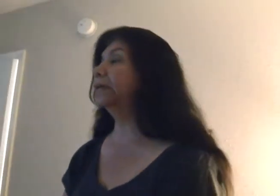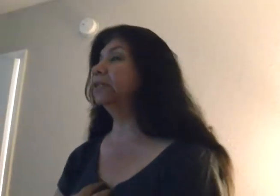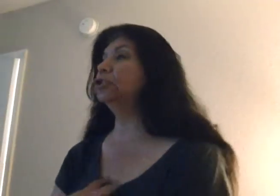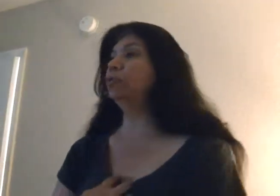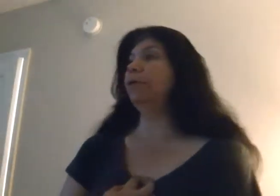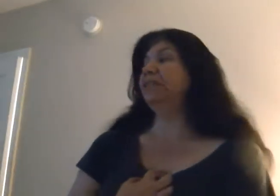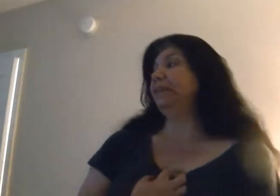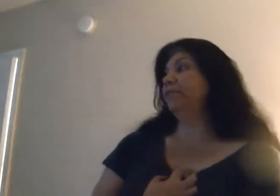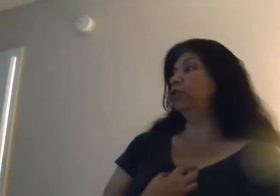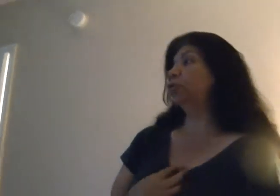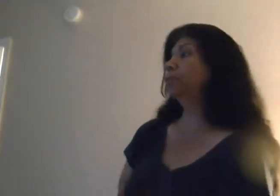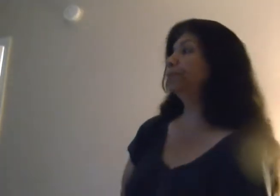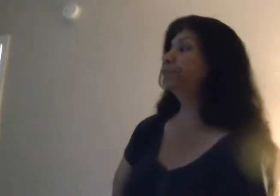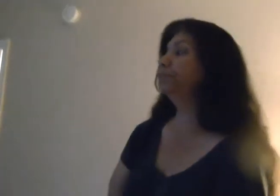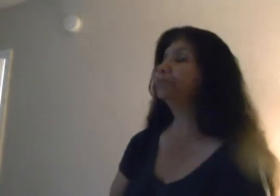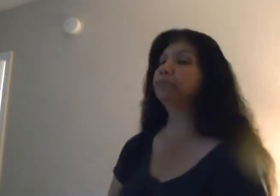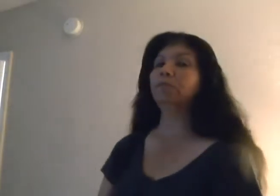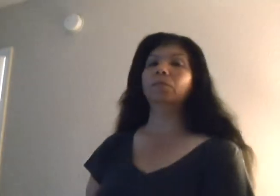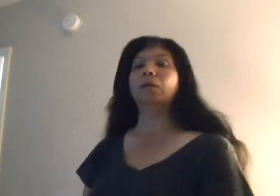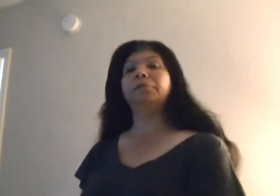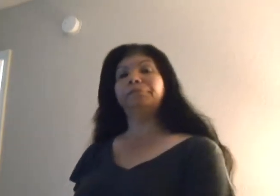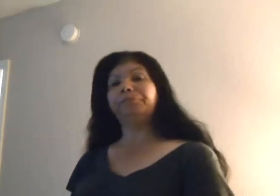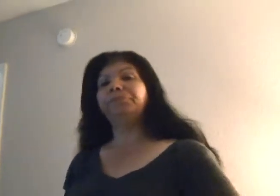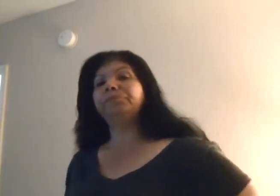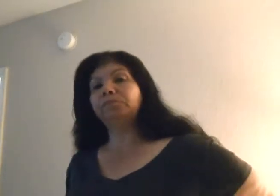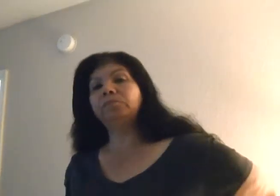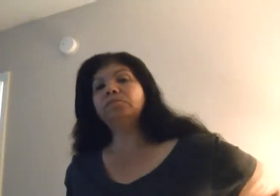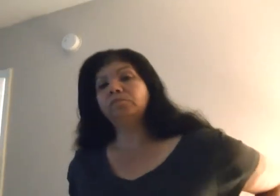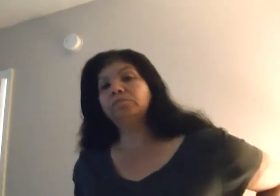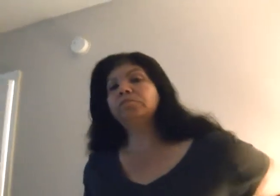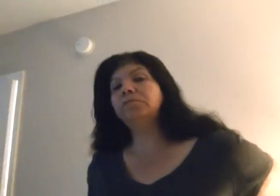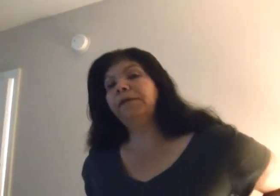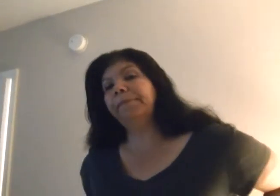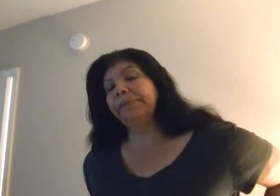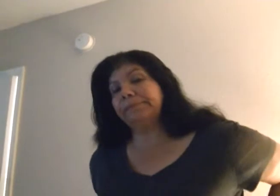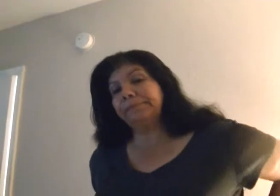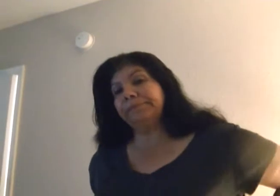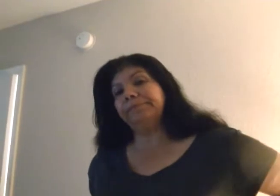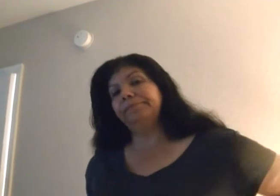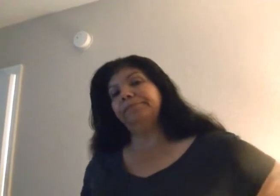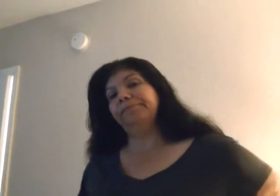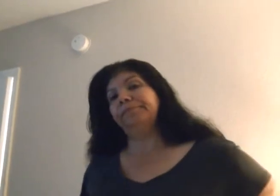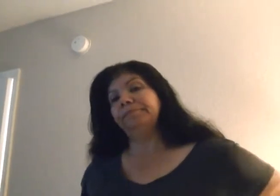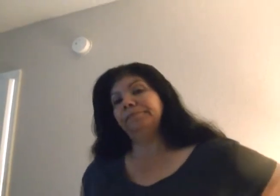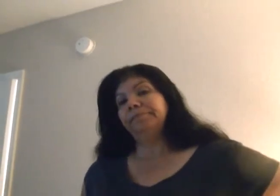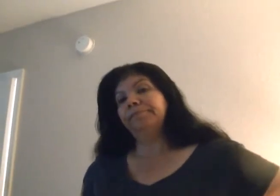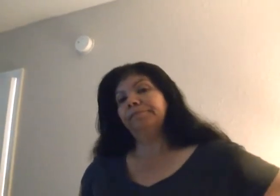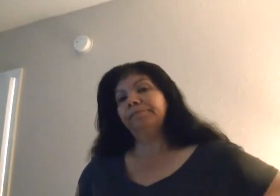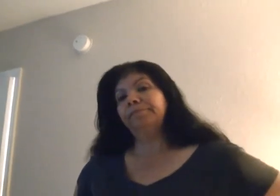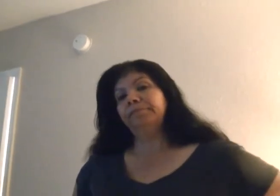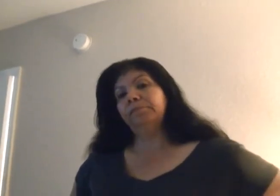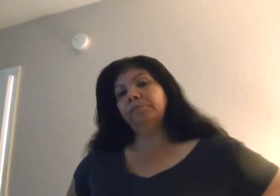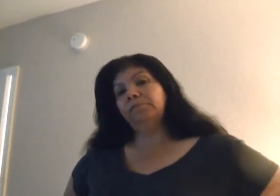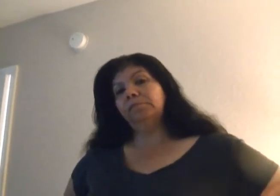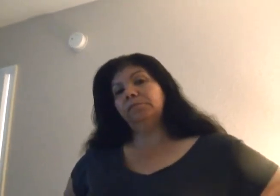in you. They will live that in is the fellowship of the Son of God. Yep. So you're giving me revelations, honey,